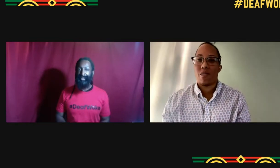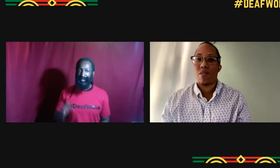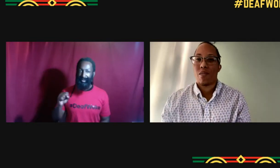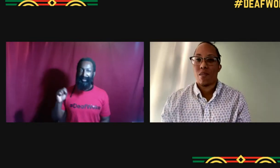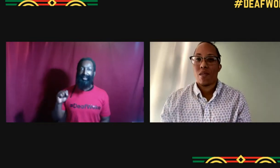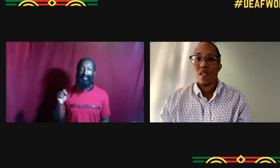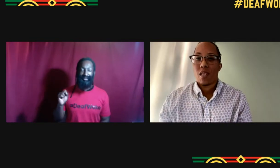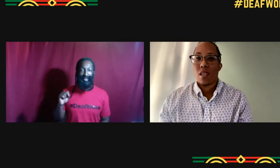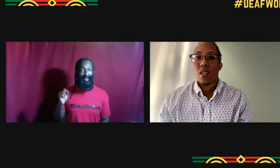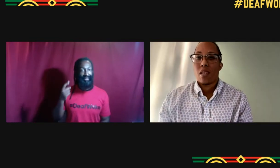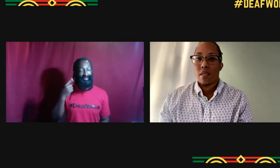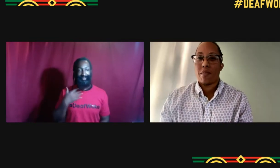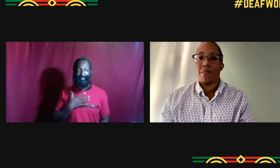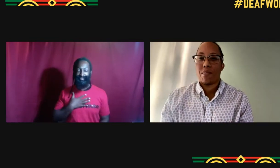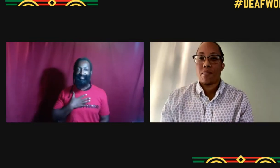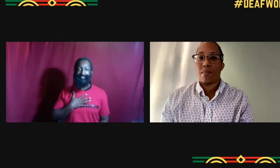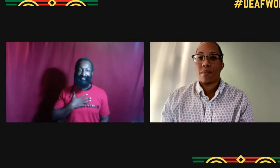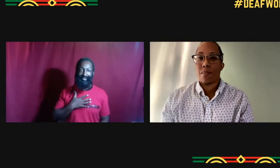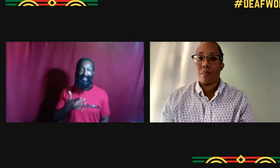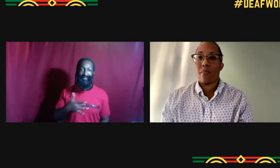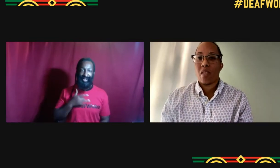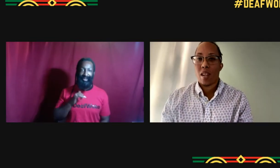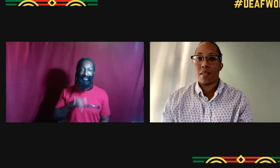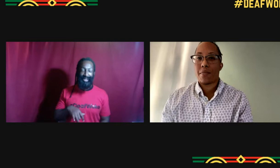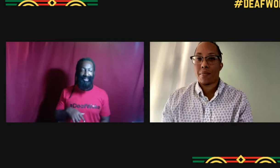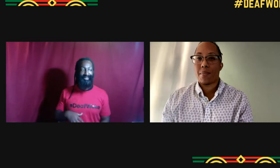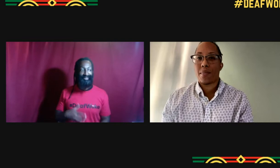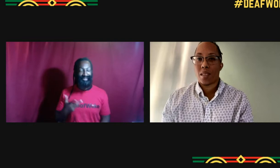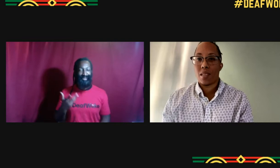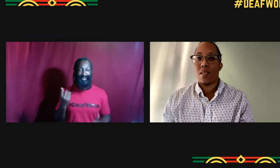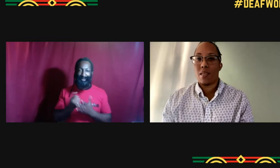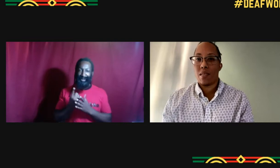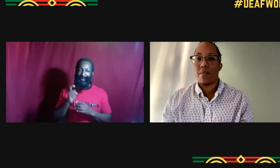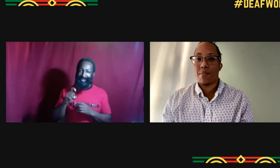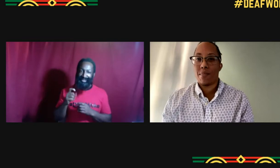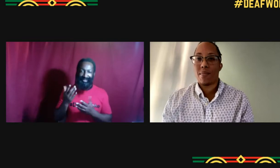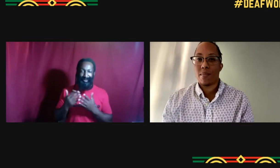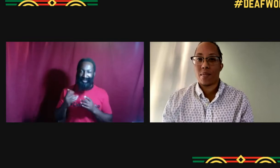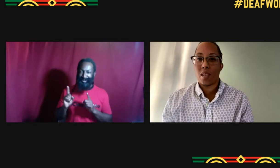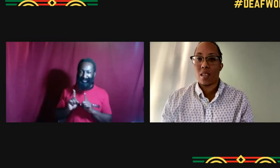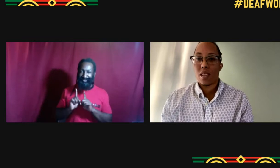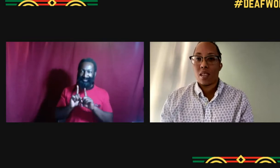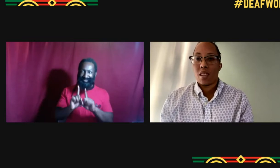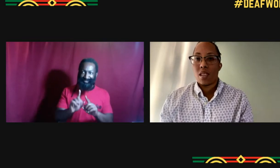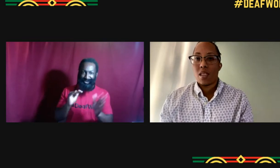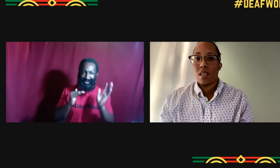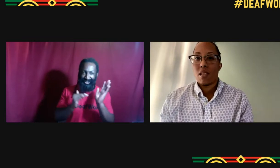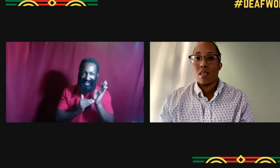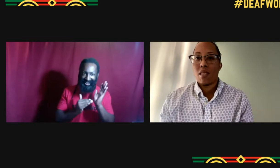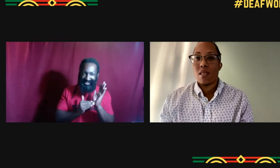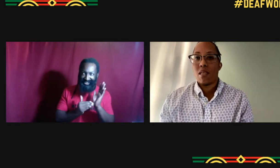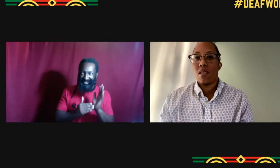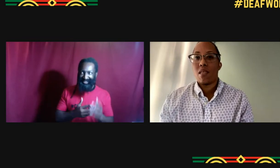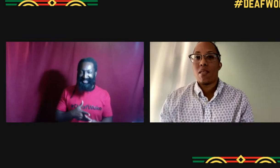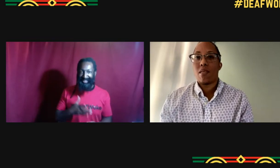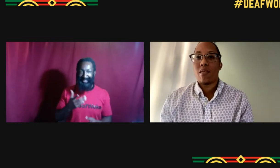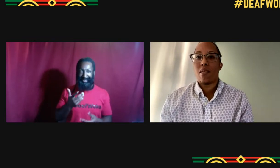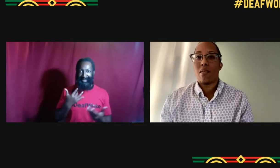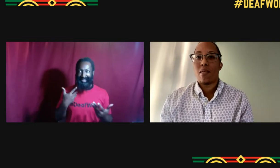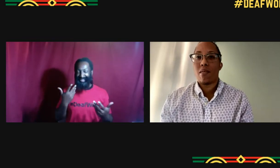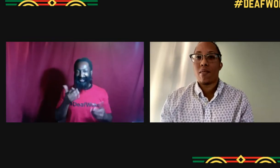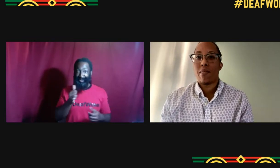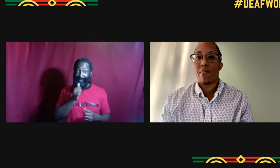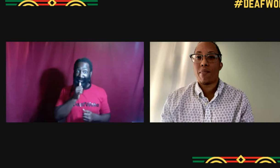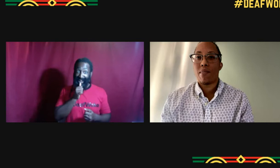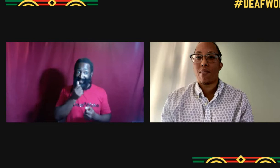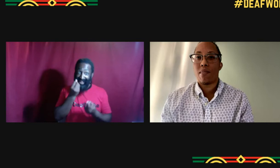don't have to be alone. Yes. I feel that. sometimes we just need